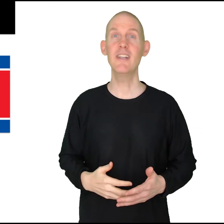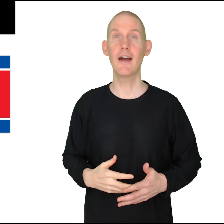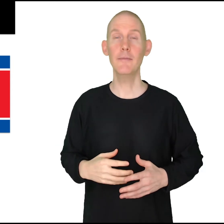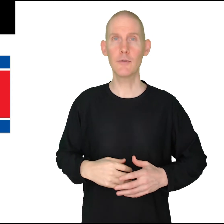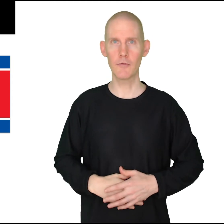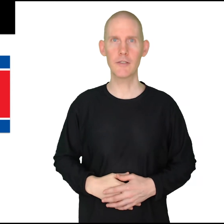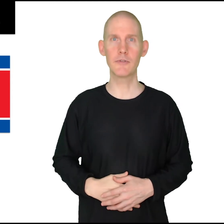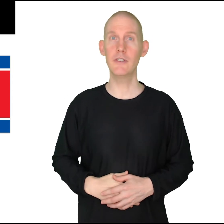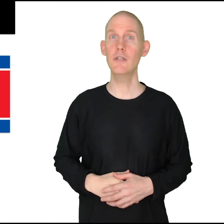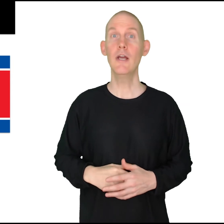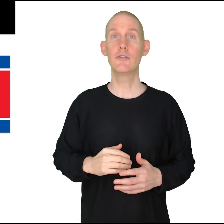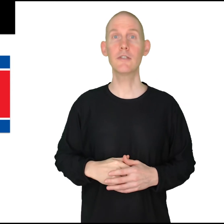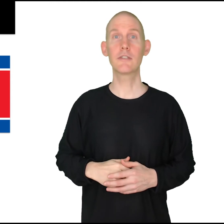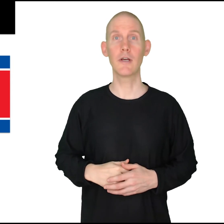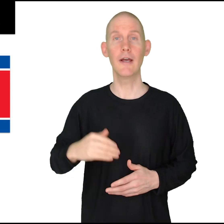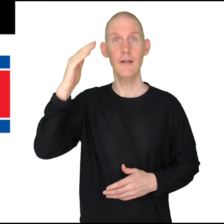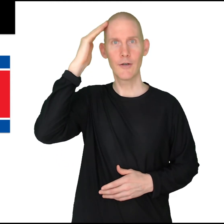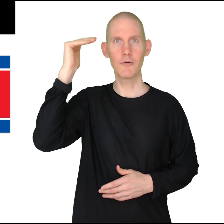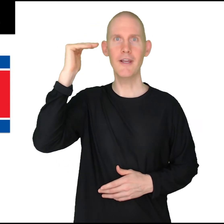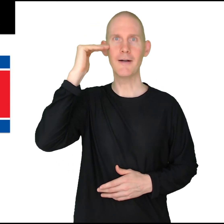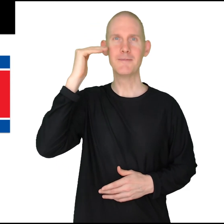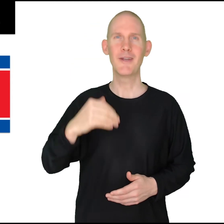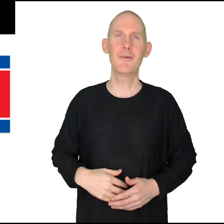times from the rest position. Just sign Korea. Here we go.